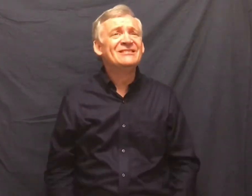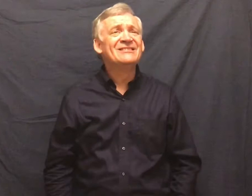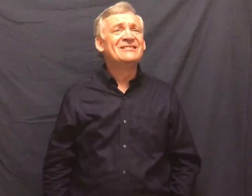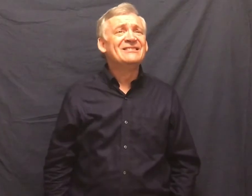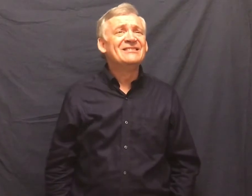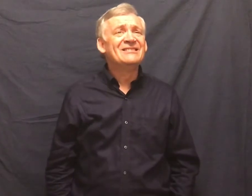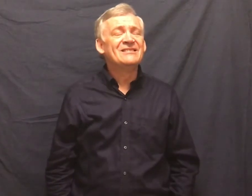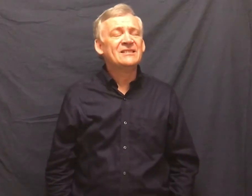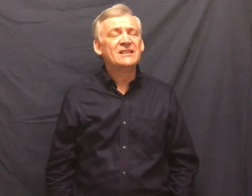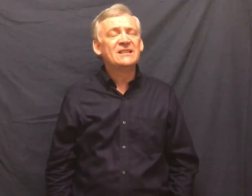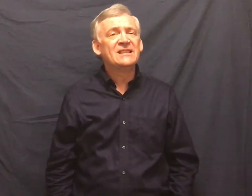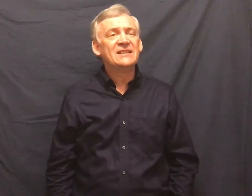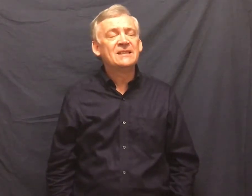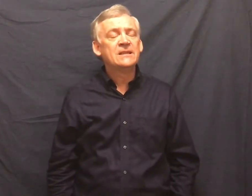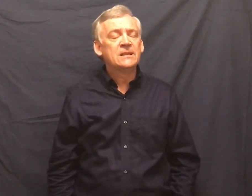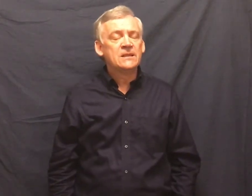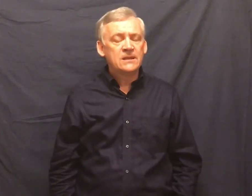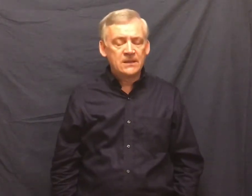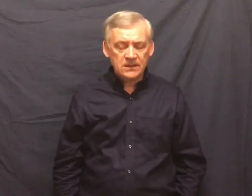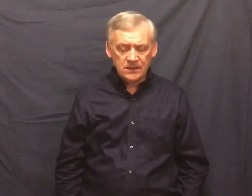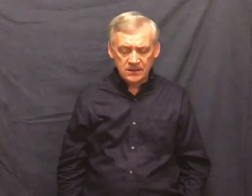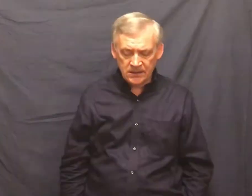"We'll have a cow," said George.